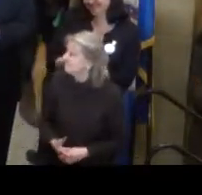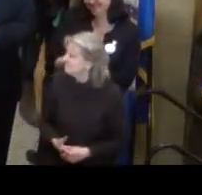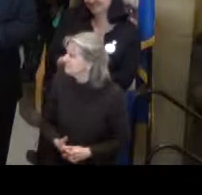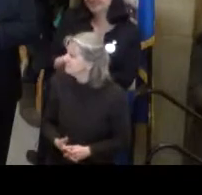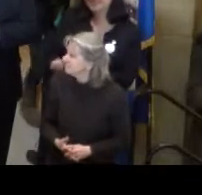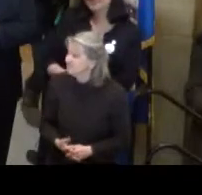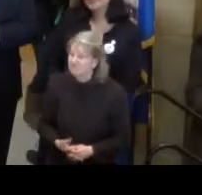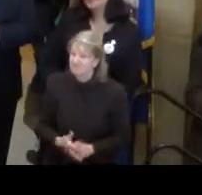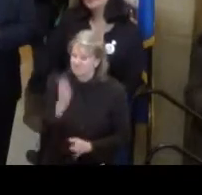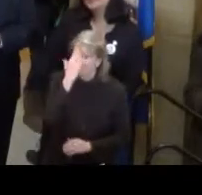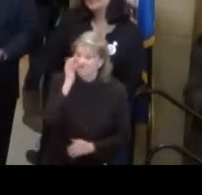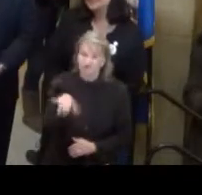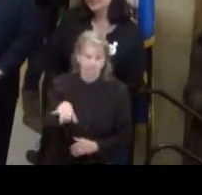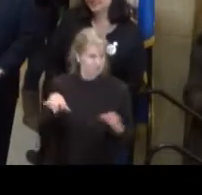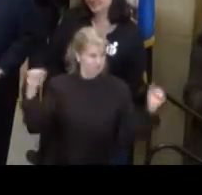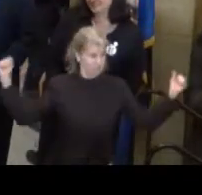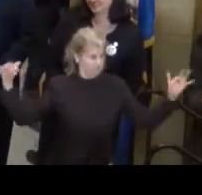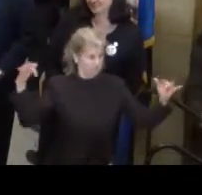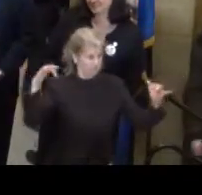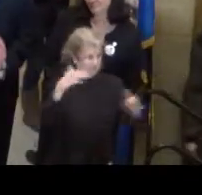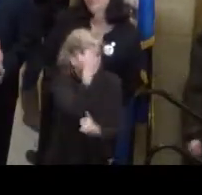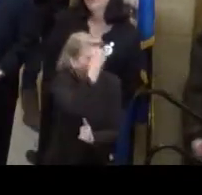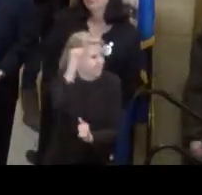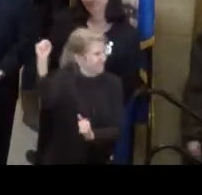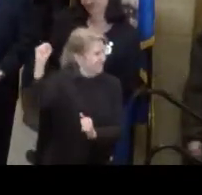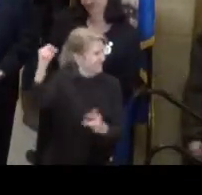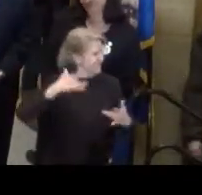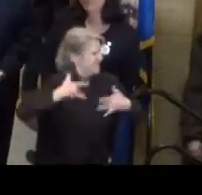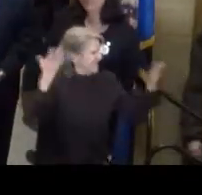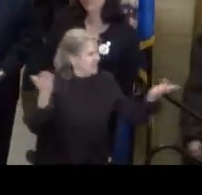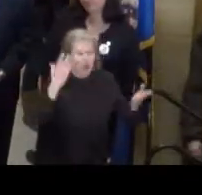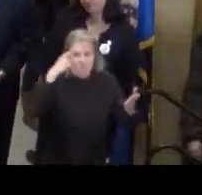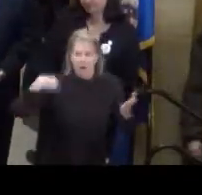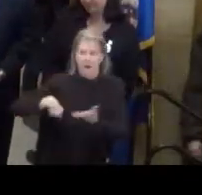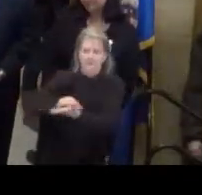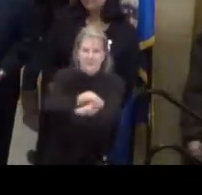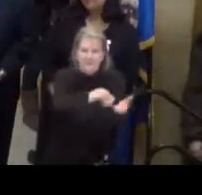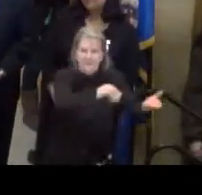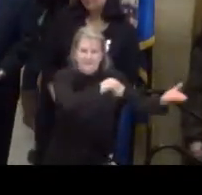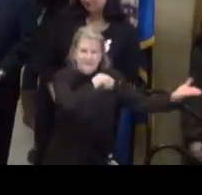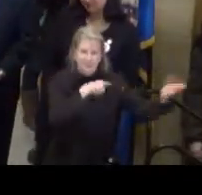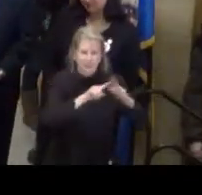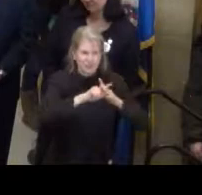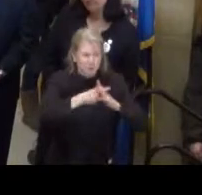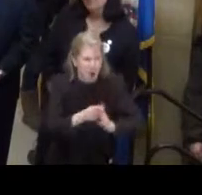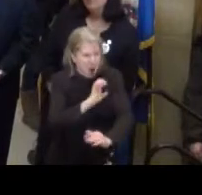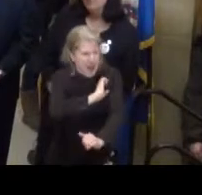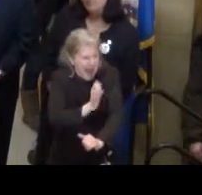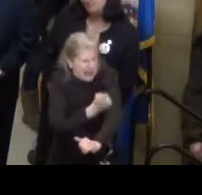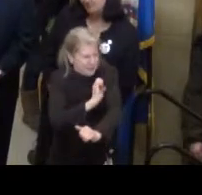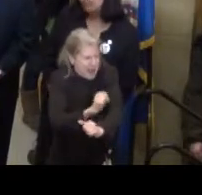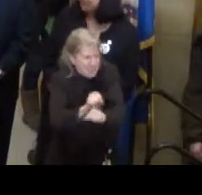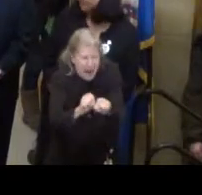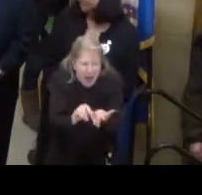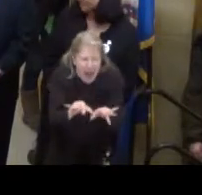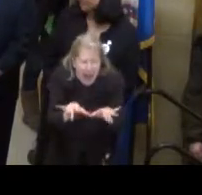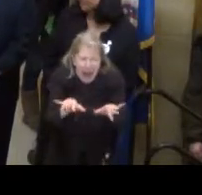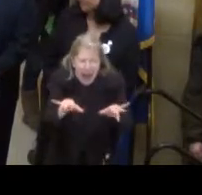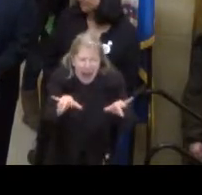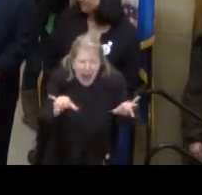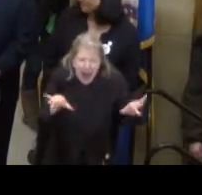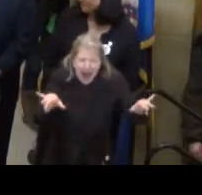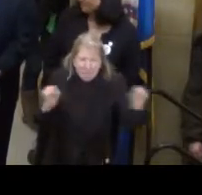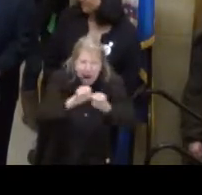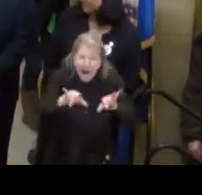But know this rally is for us. To gather our steam, to gather our energy,